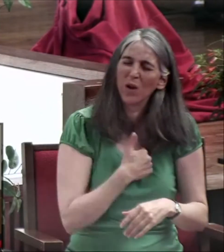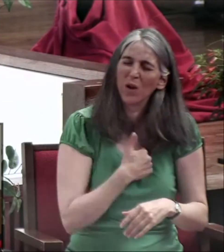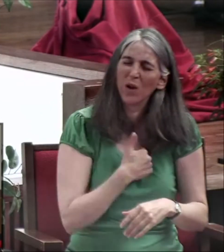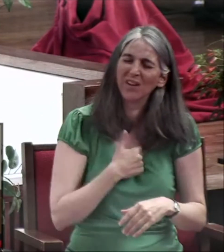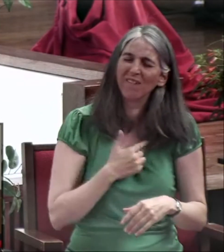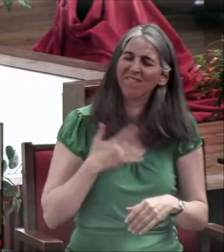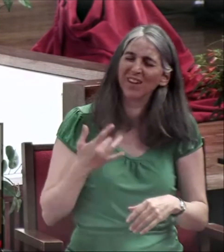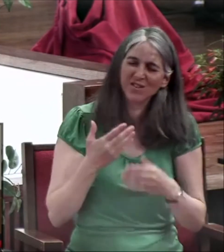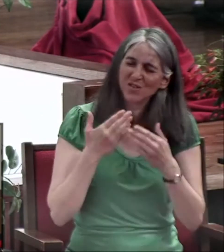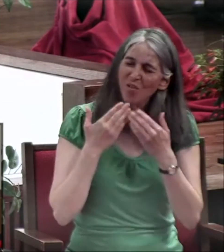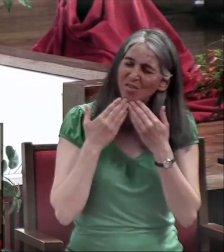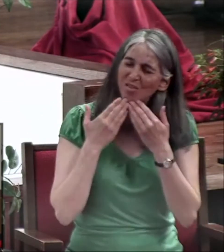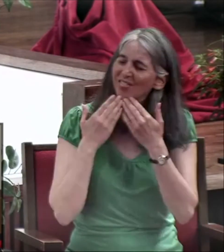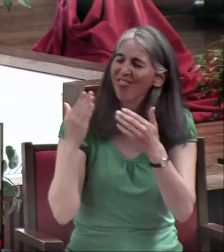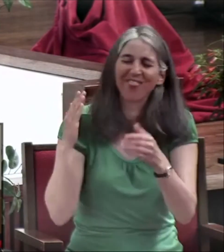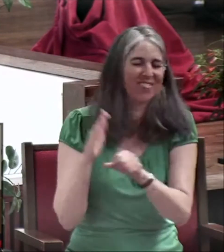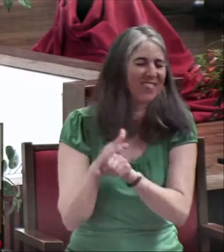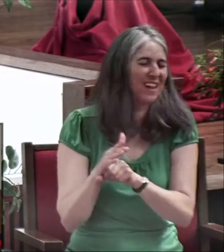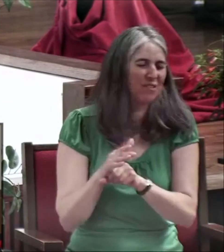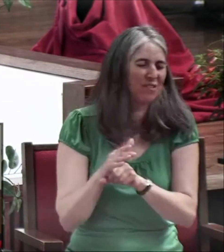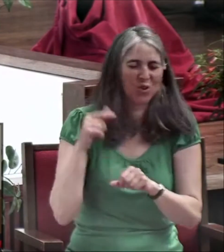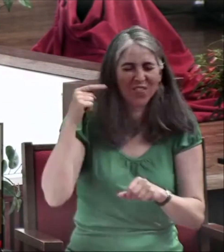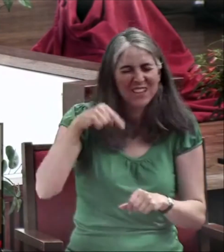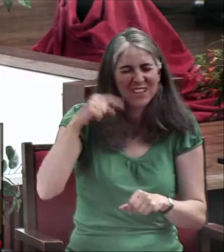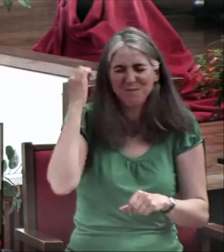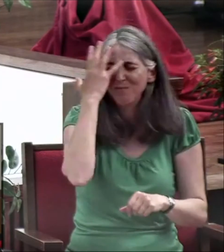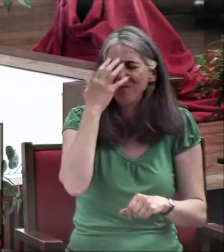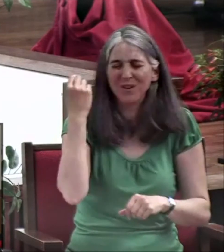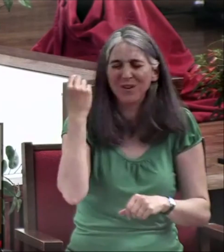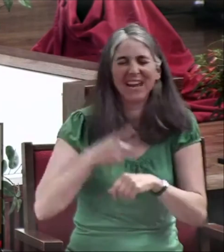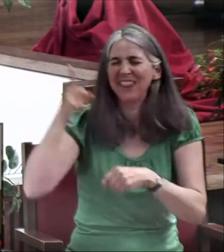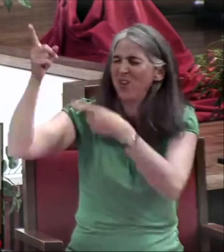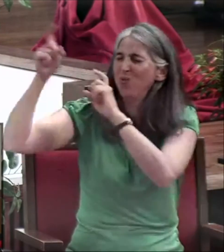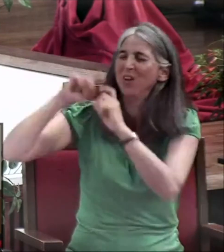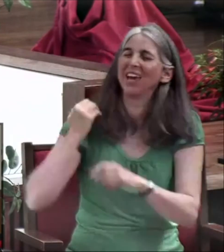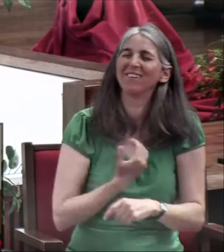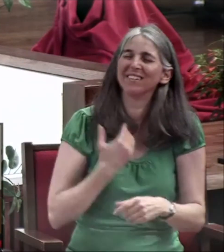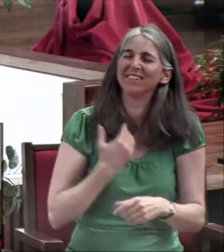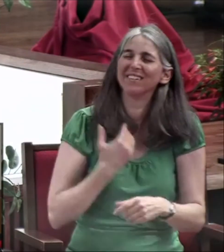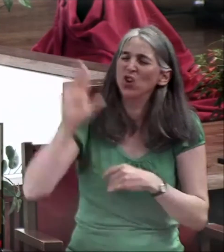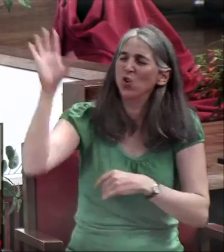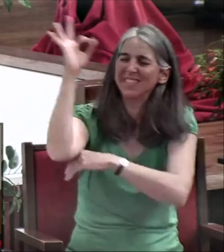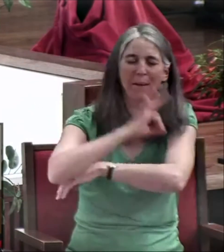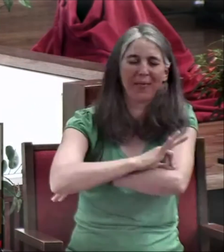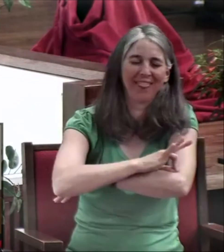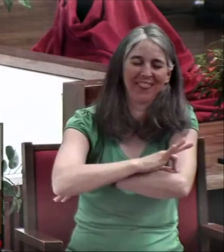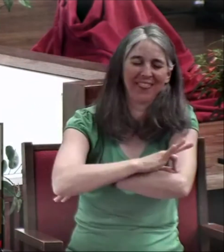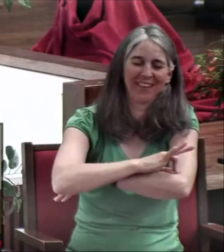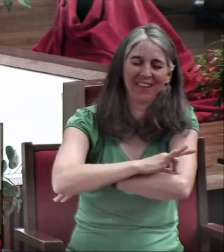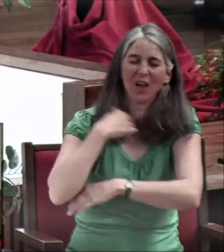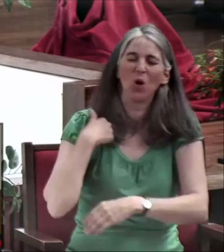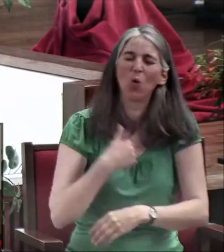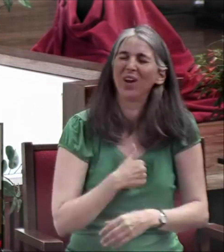thankful for this beautiful day that you gave us. in your Sabbath day. We're